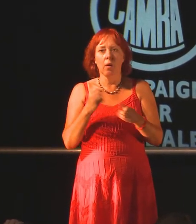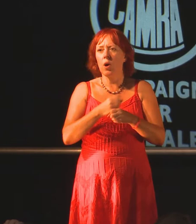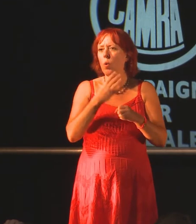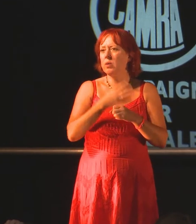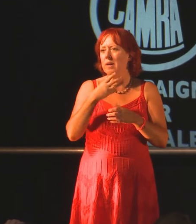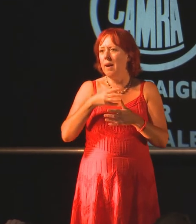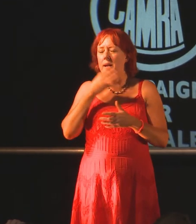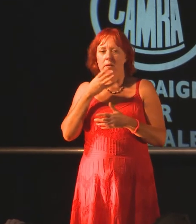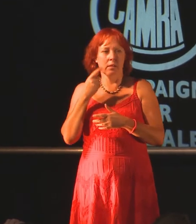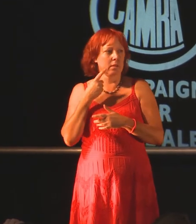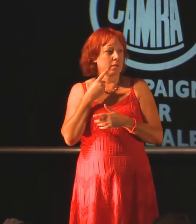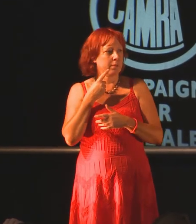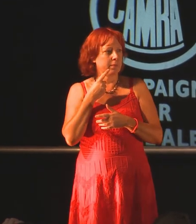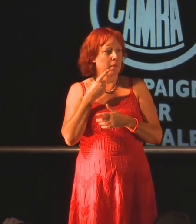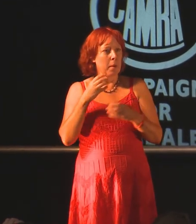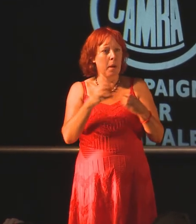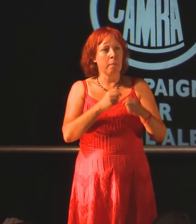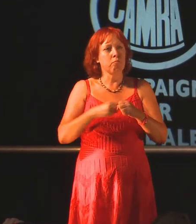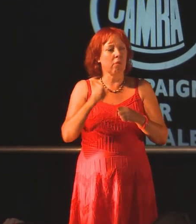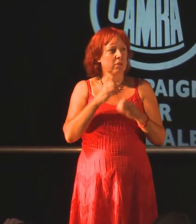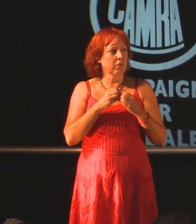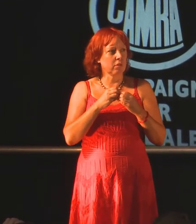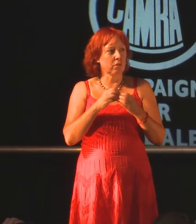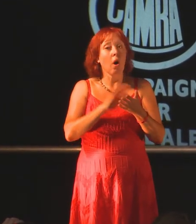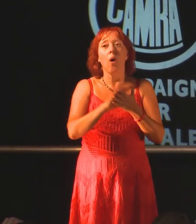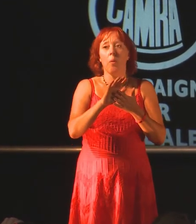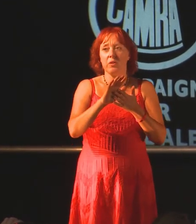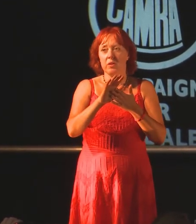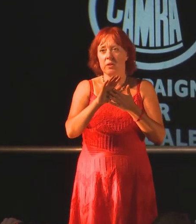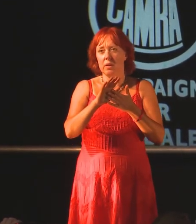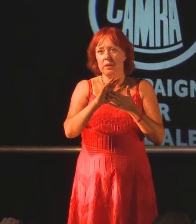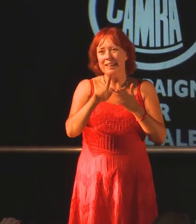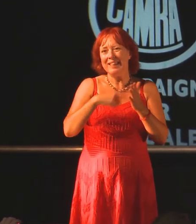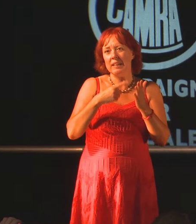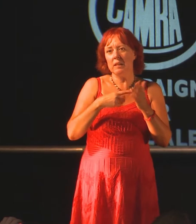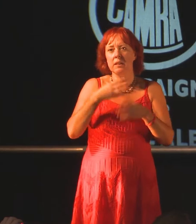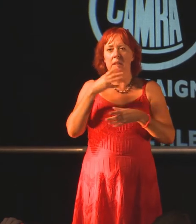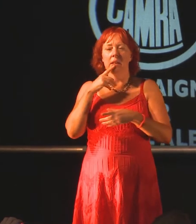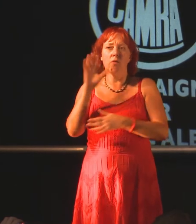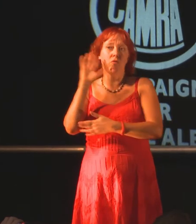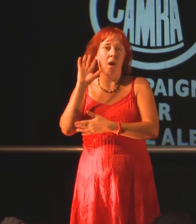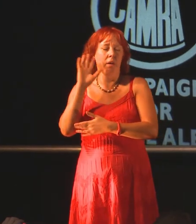Golden Ales. The bronze goes to Hobson's Town Crier.